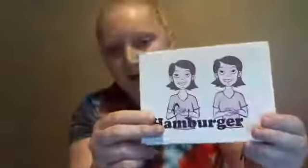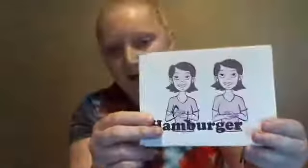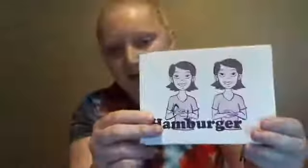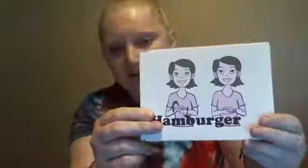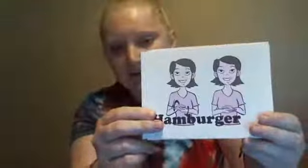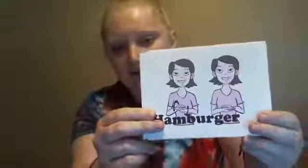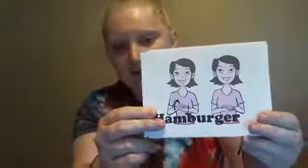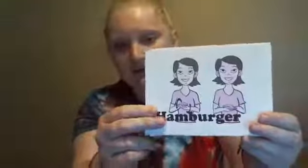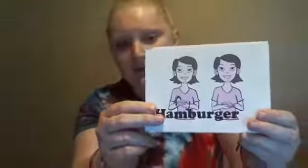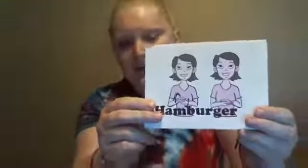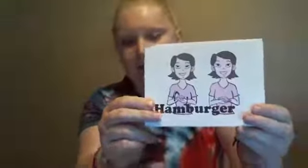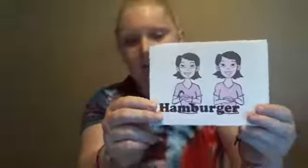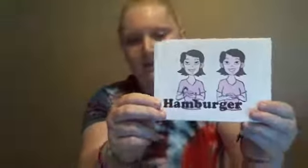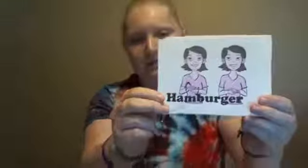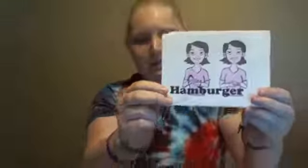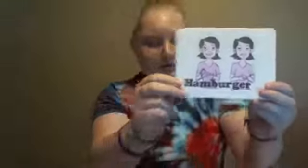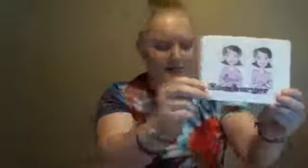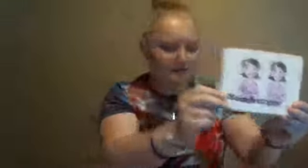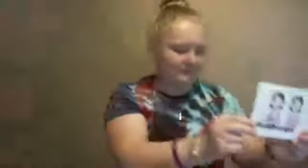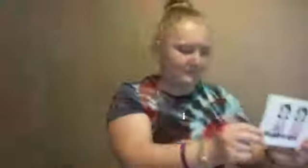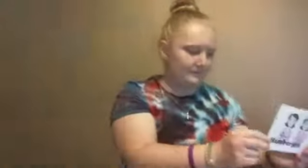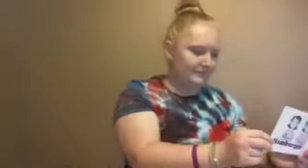That is the sign for hamburger.